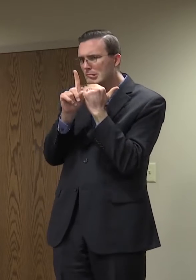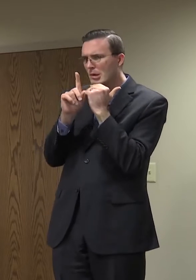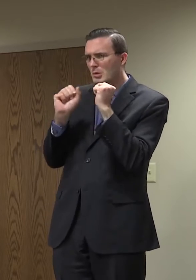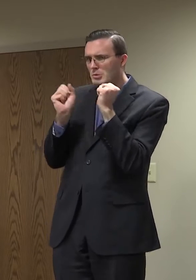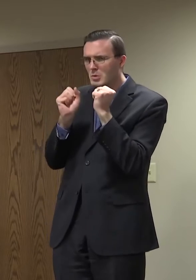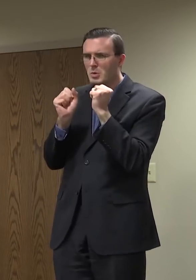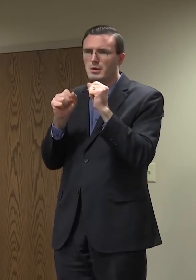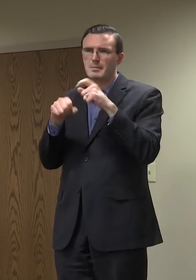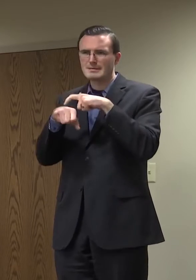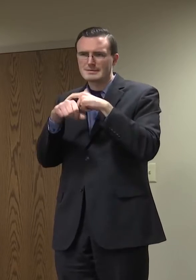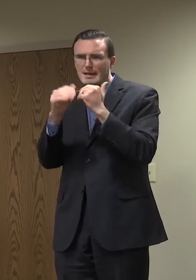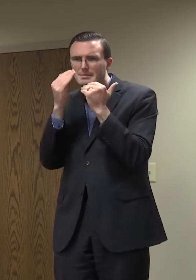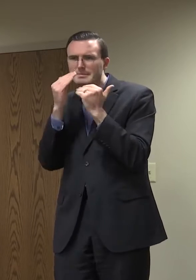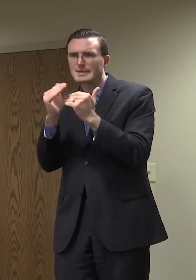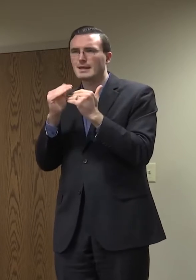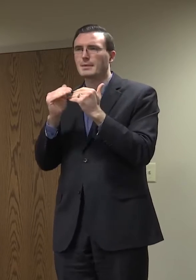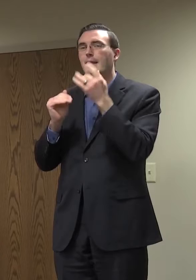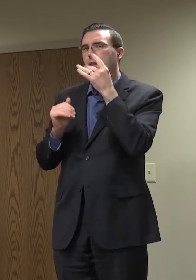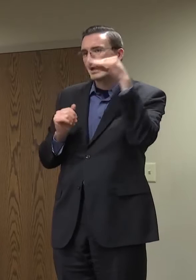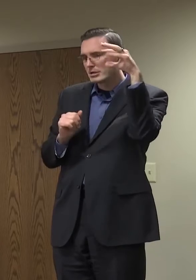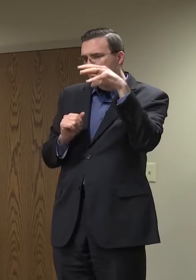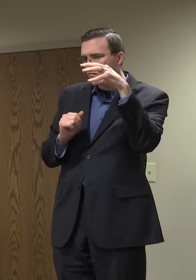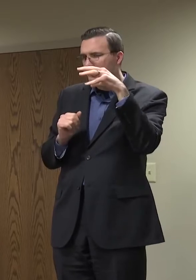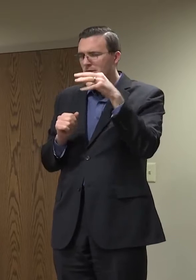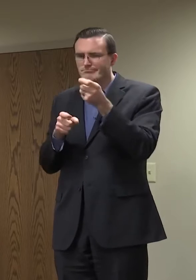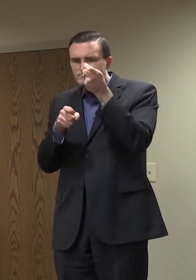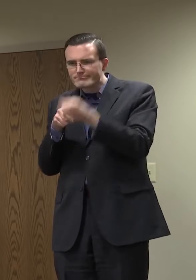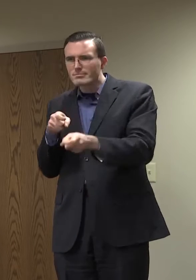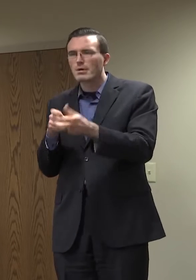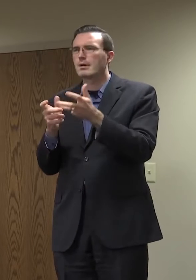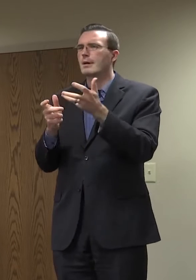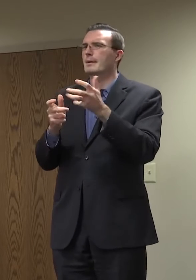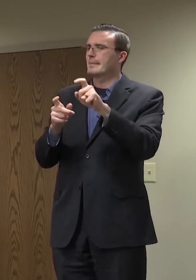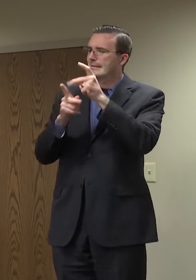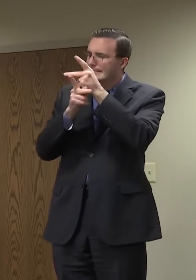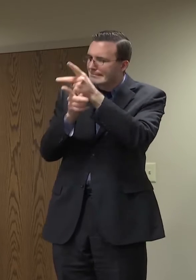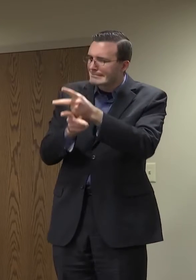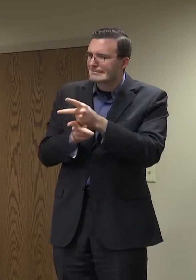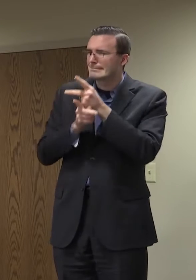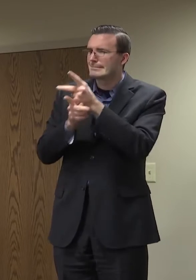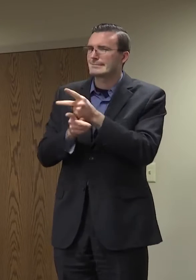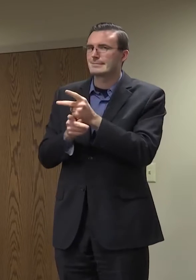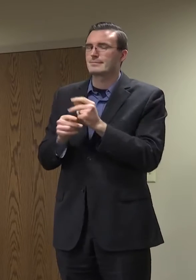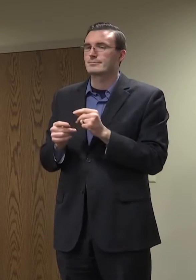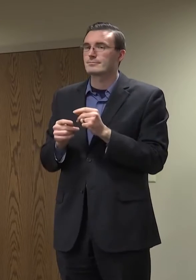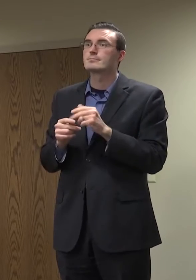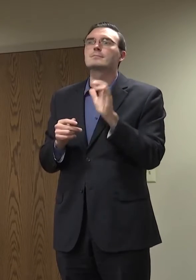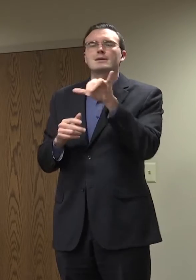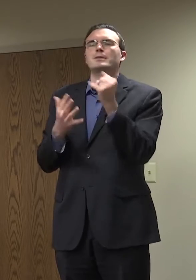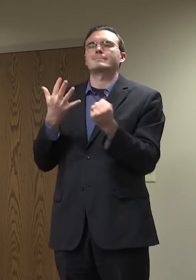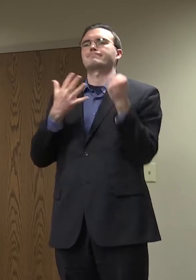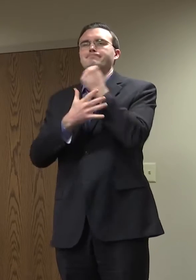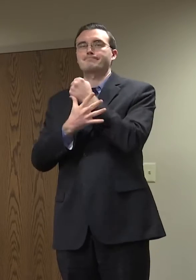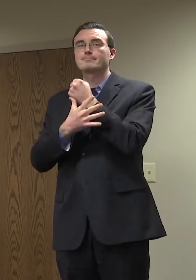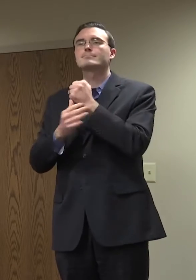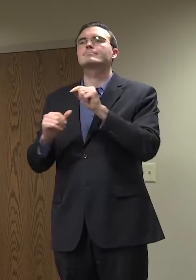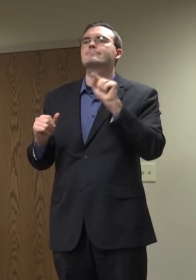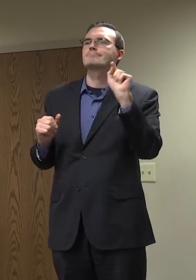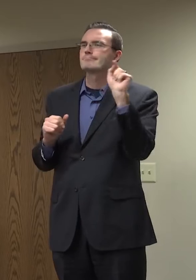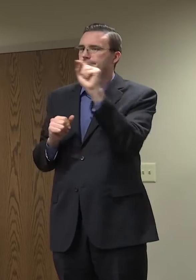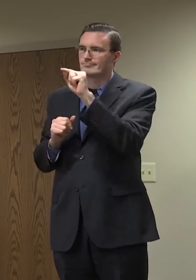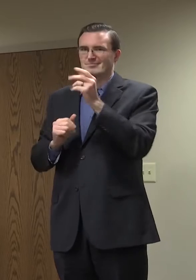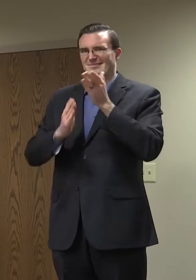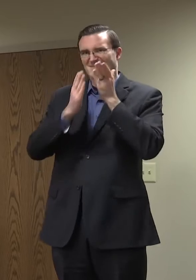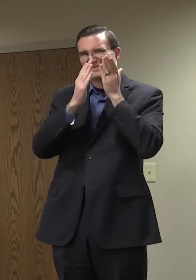has to be protected from light. So the initial prioritization are those healthcare providers on the front lines in the